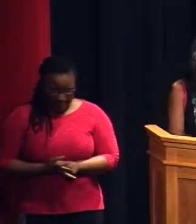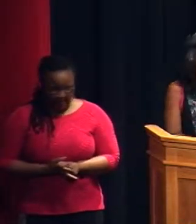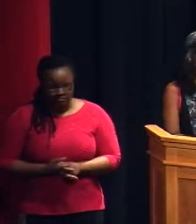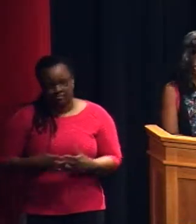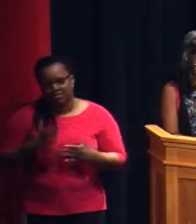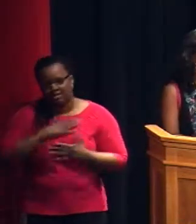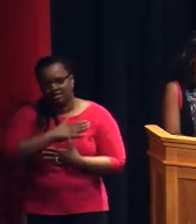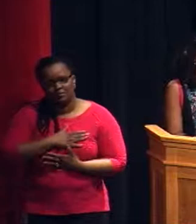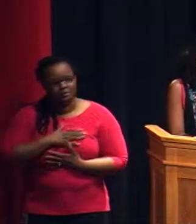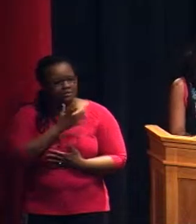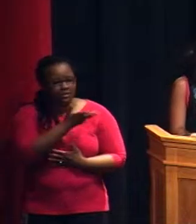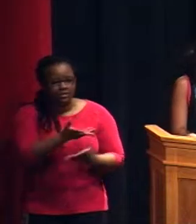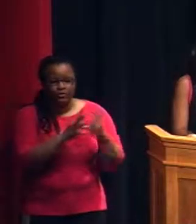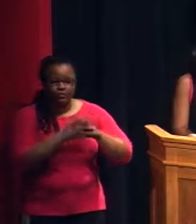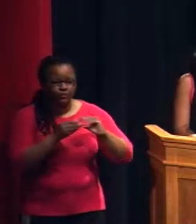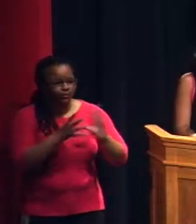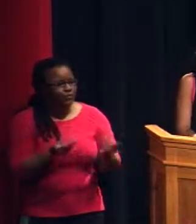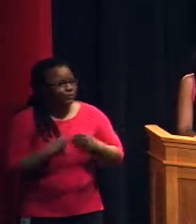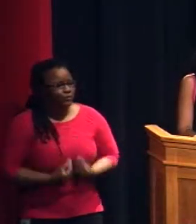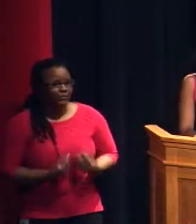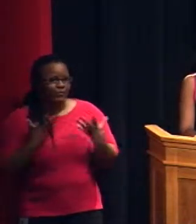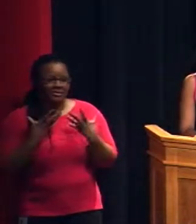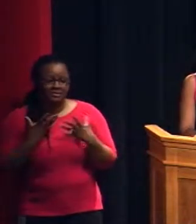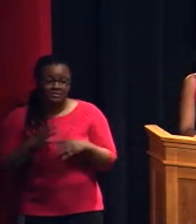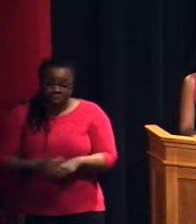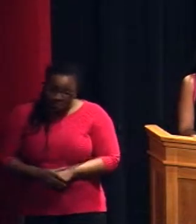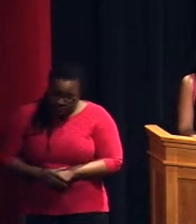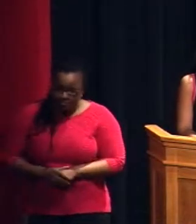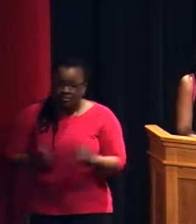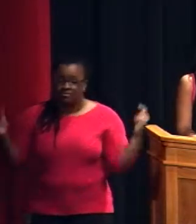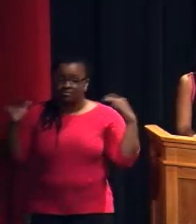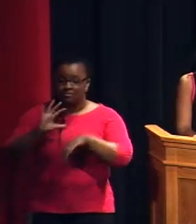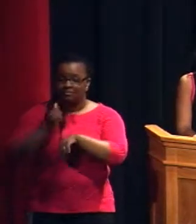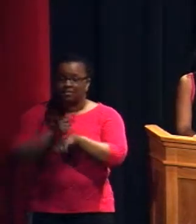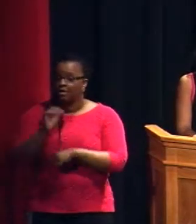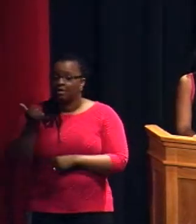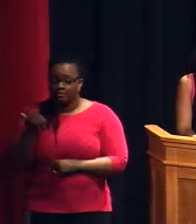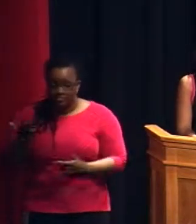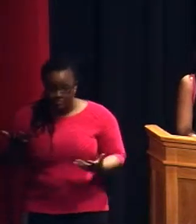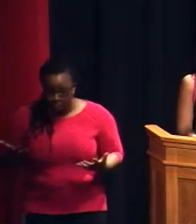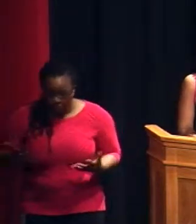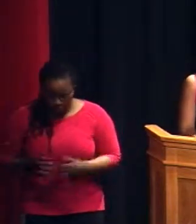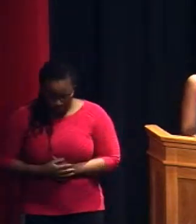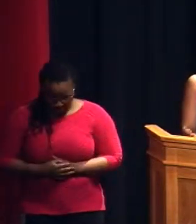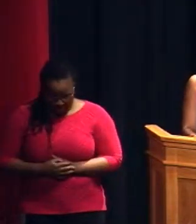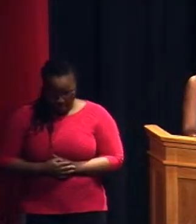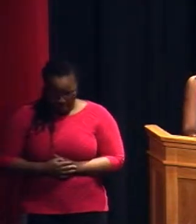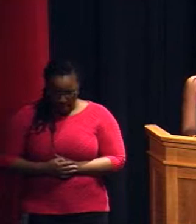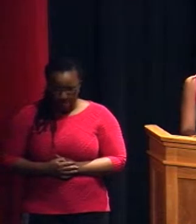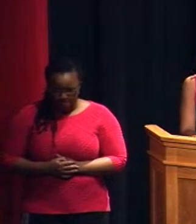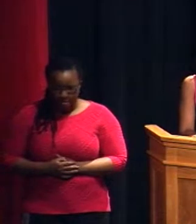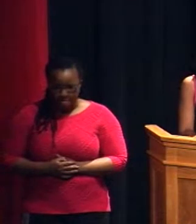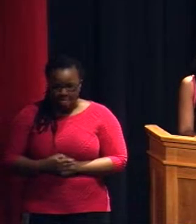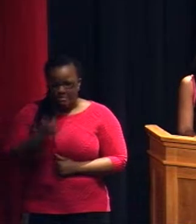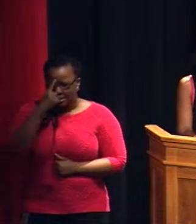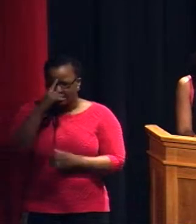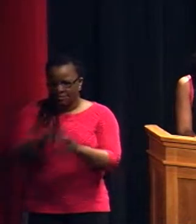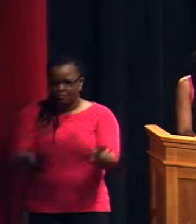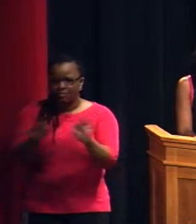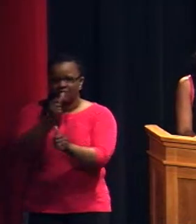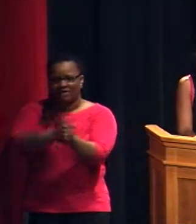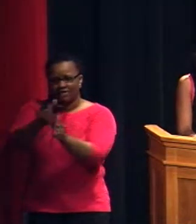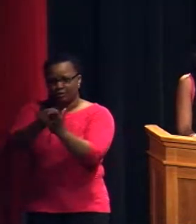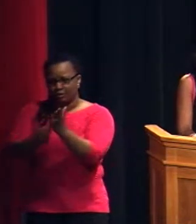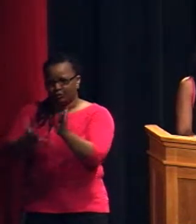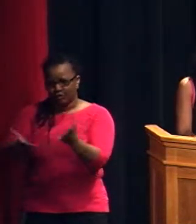I'm so inspired by your stories. But also, this assembly acknowledges something I think is vital and pertinent to every student